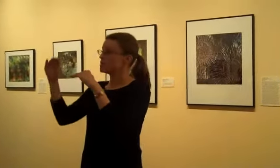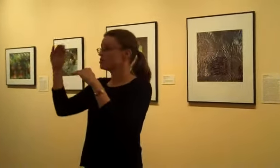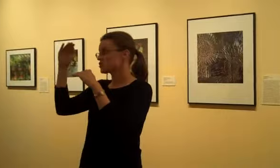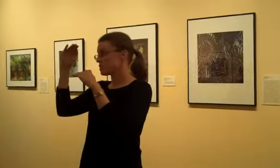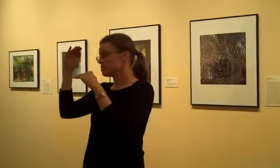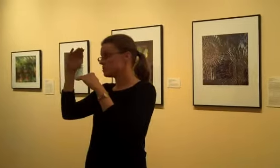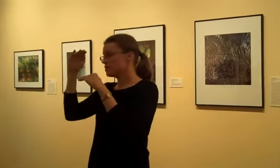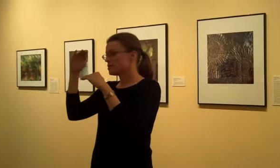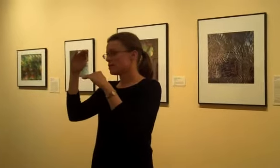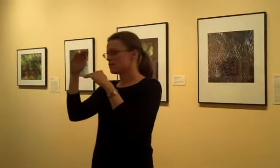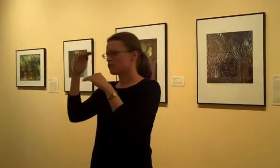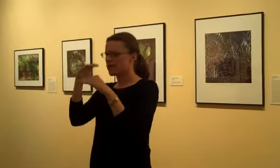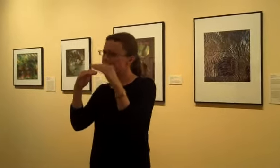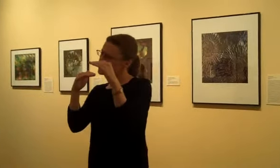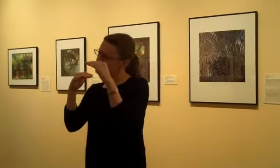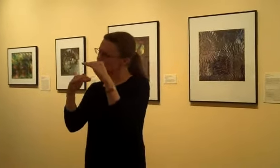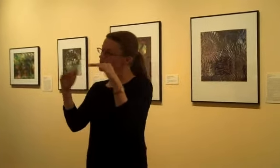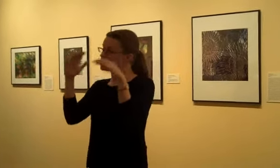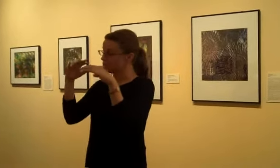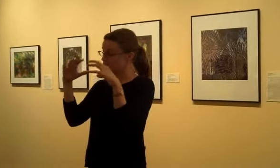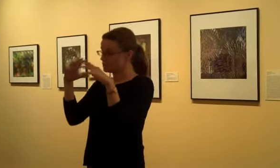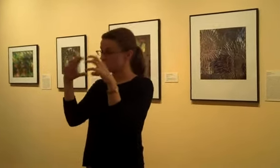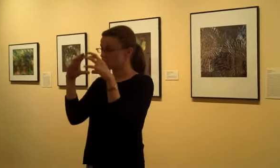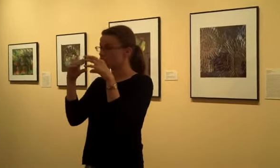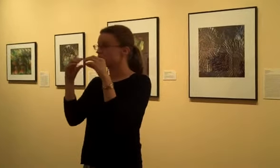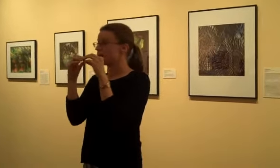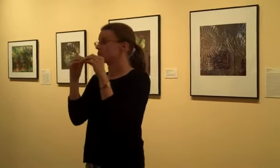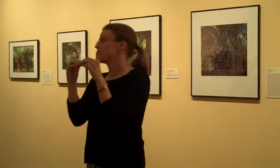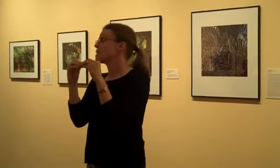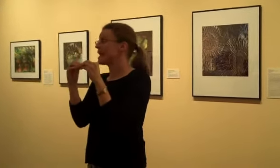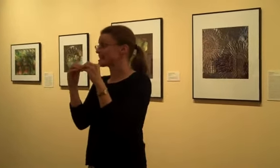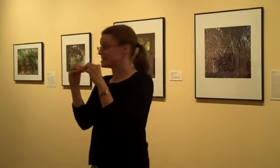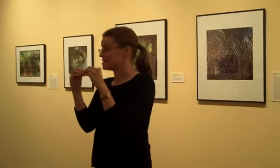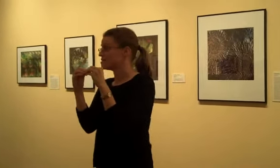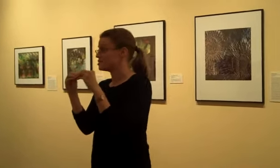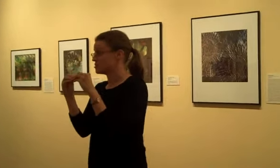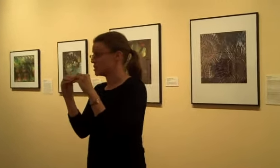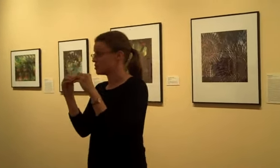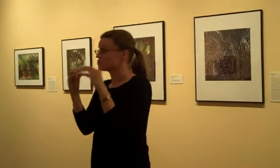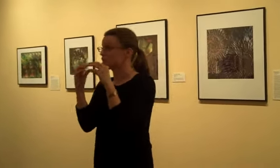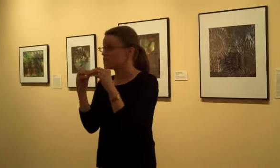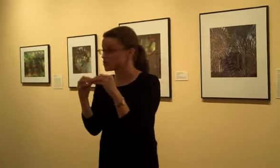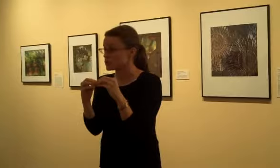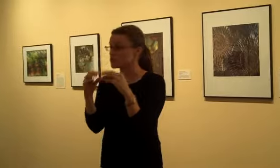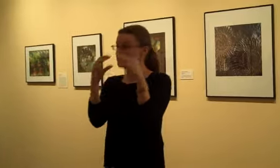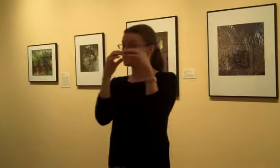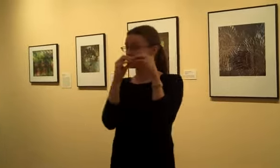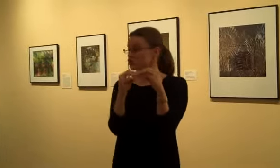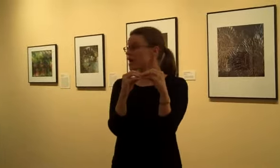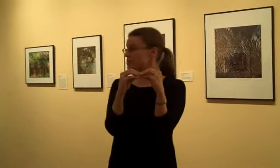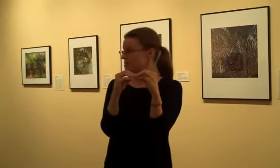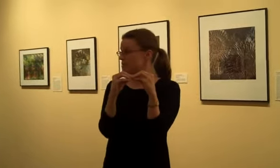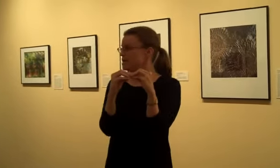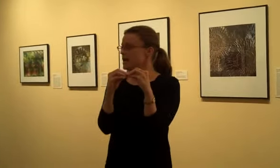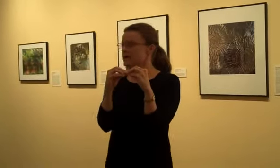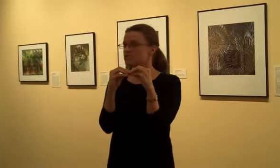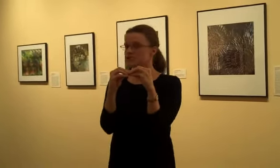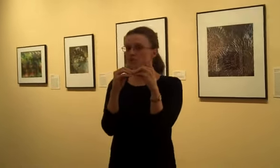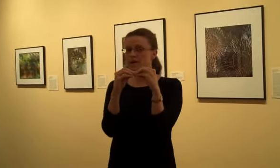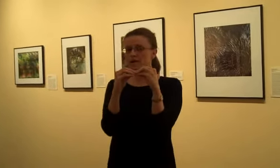sediments and volcanic activities, really, and compacted these materials and these organisms and trapped them. And in such a way,